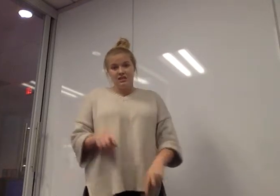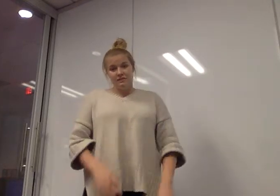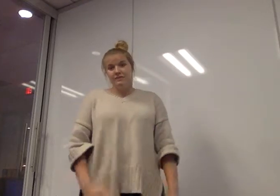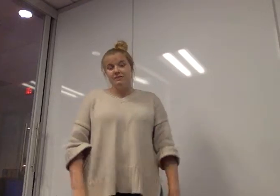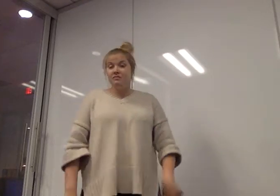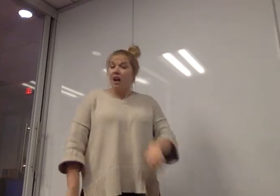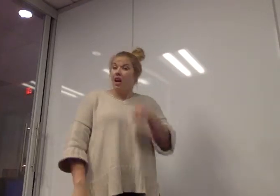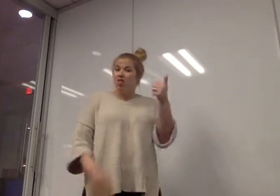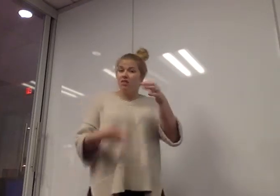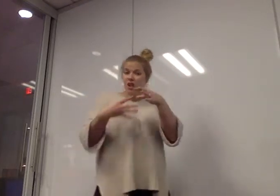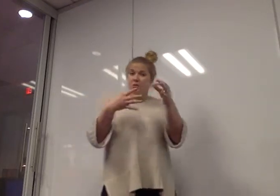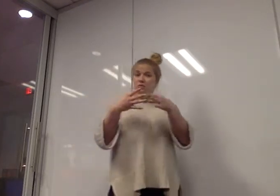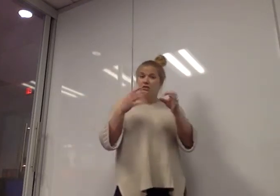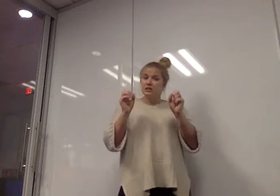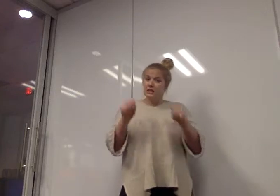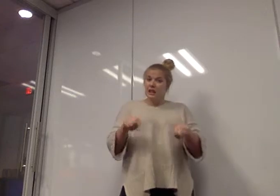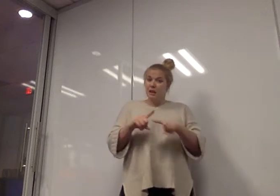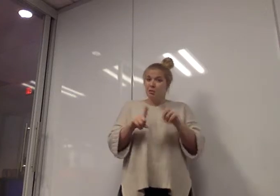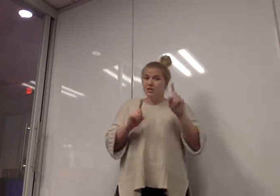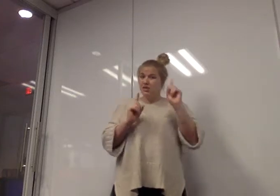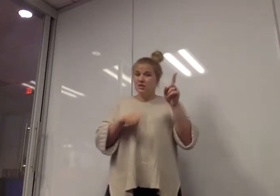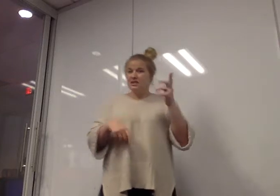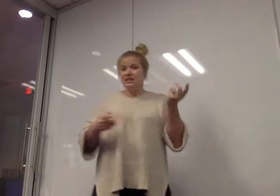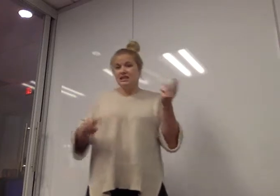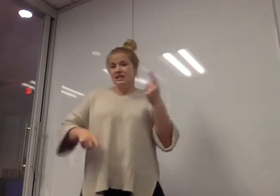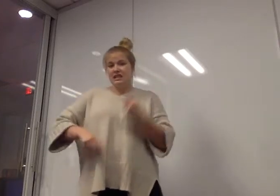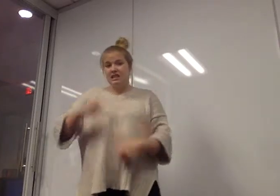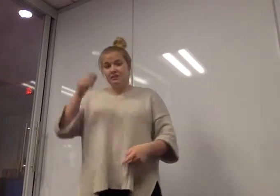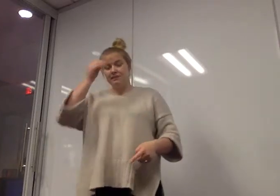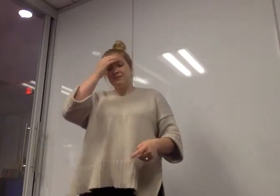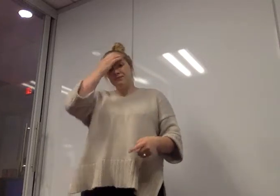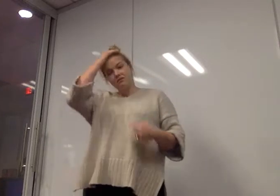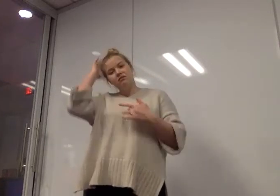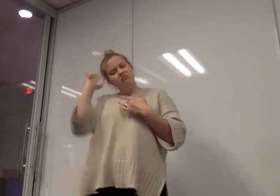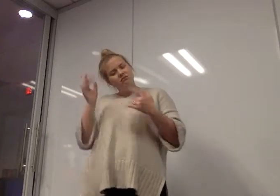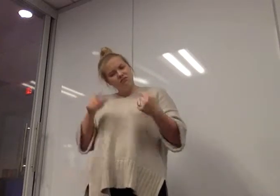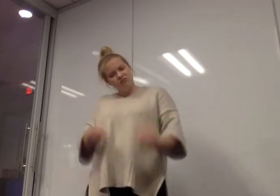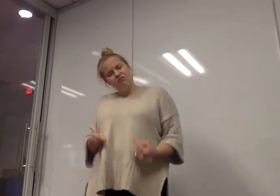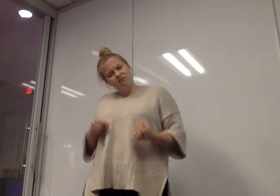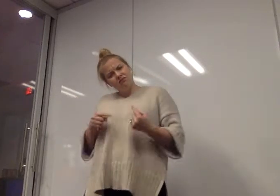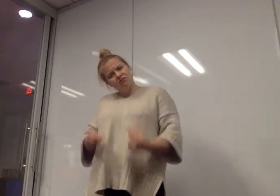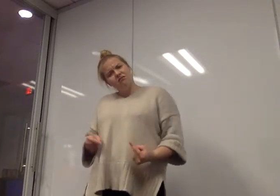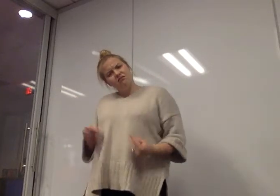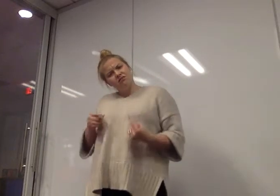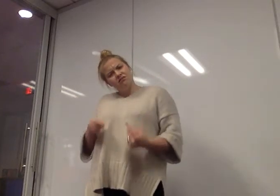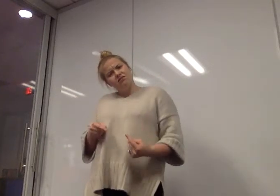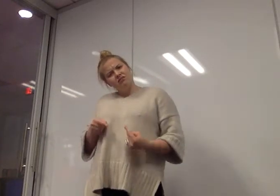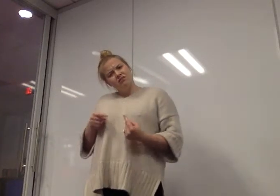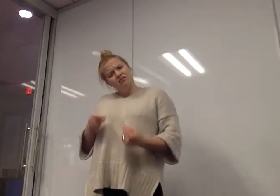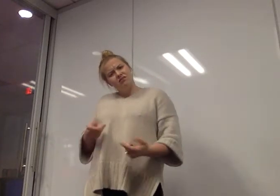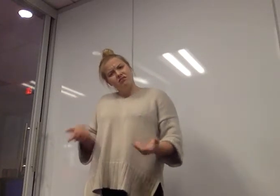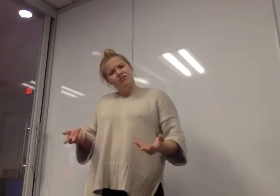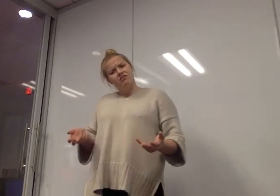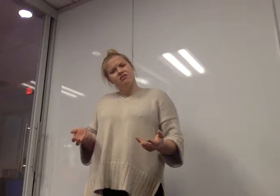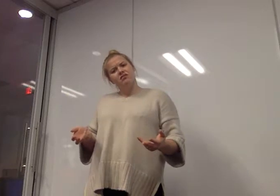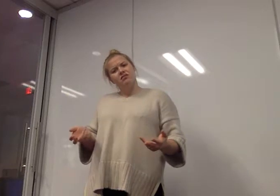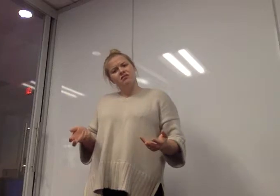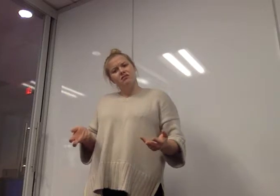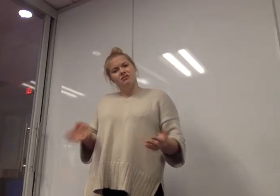things for you to do, but that's not going to work out for you. So I really struggled with this. And I have to say, having your identity taken